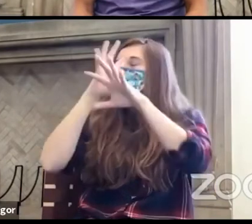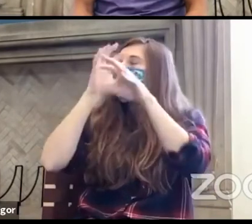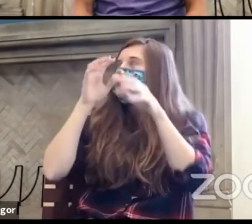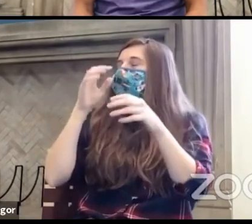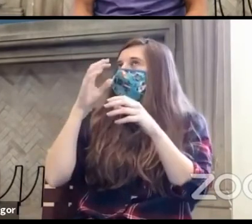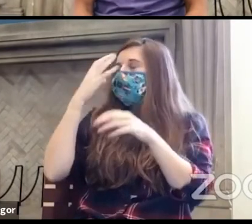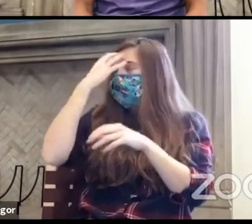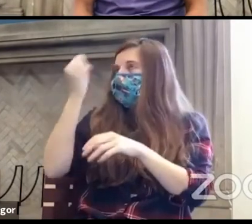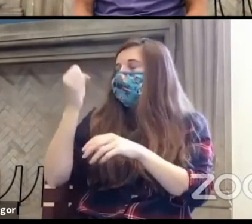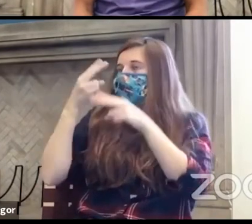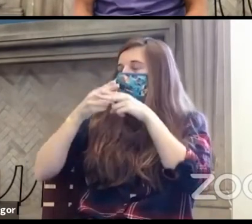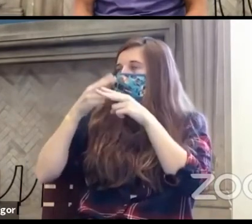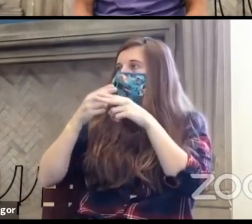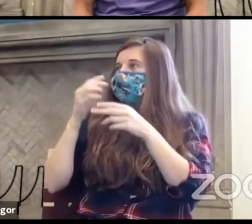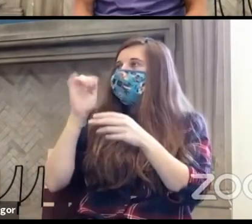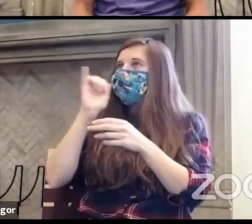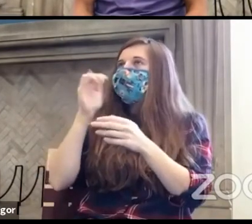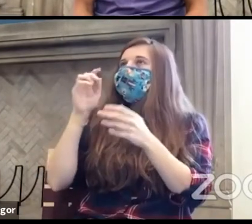I had to memorize the names of the different lottery tickets.